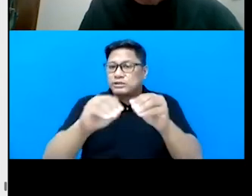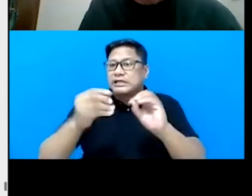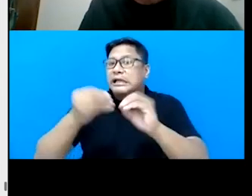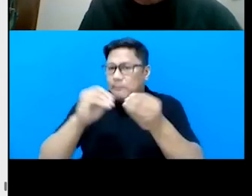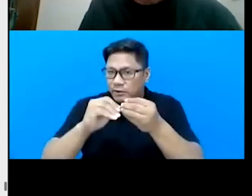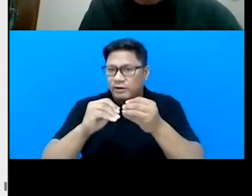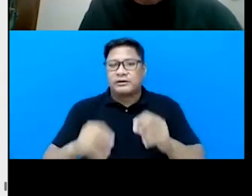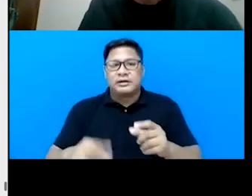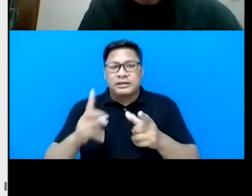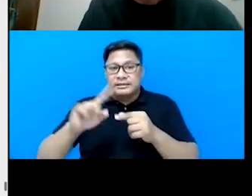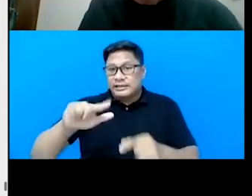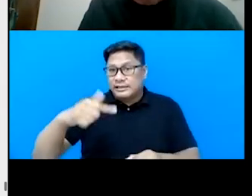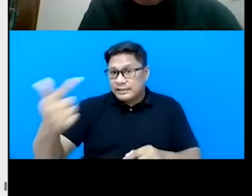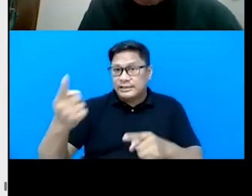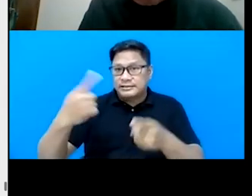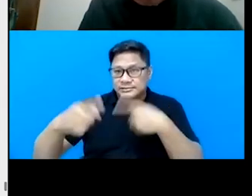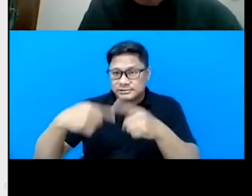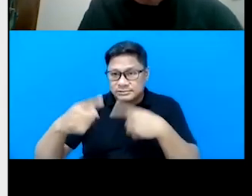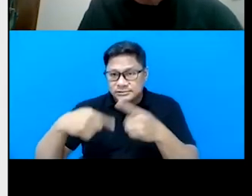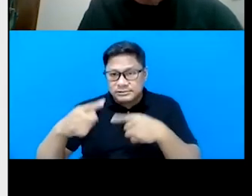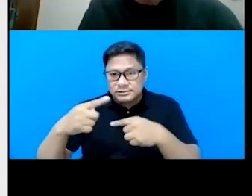And then the next sign, the